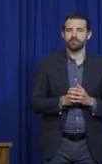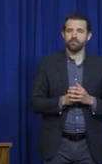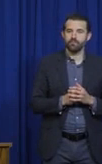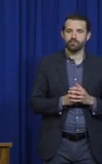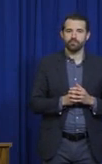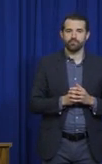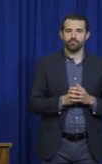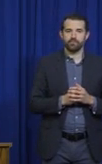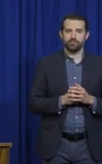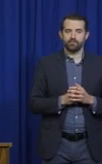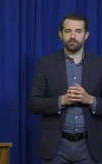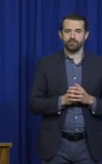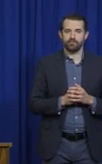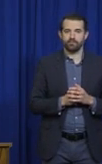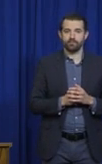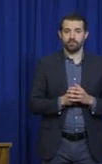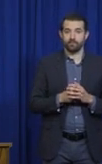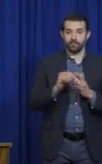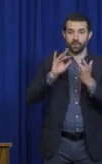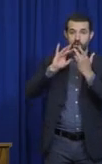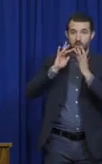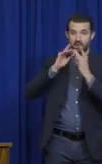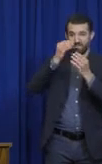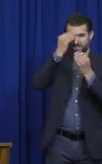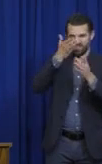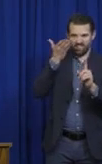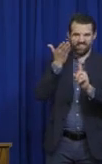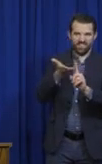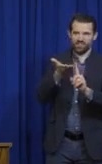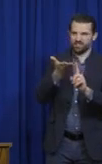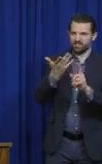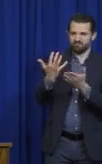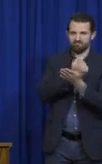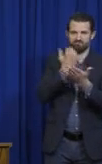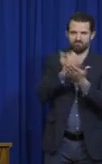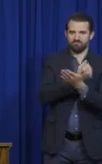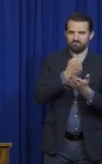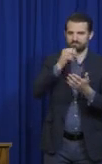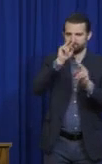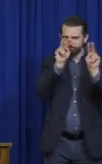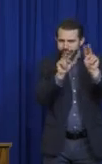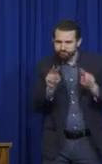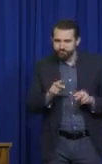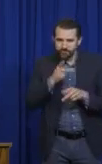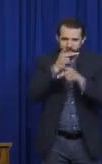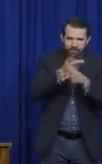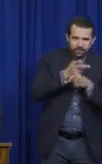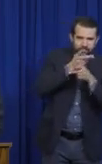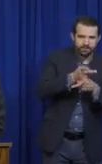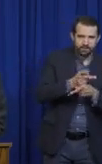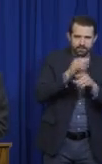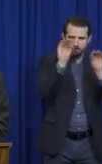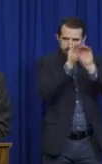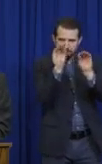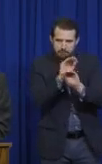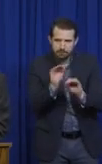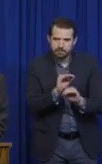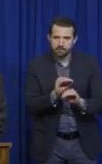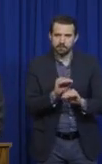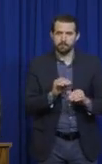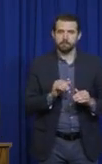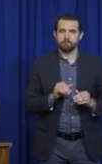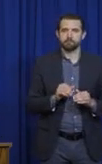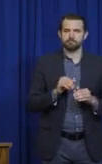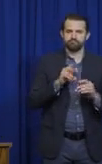and to use our website to get information, to carefully fill out the application. One of the